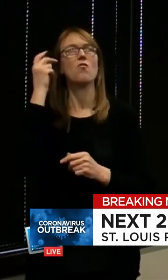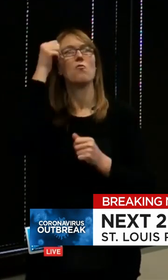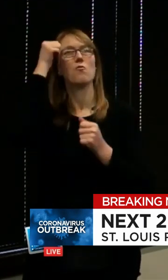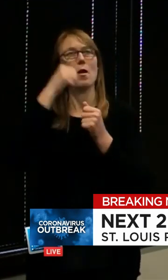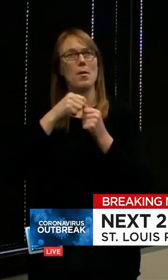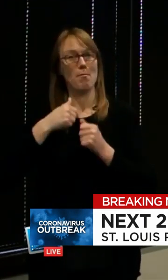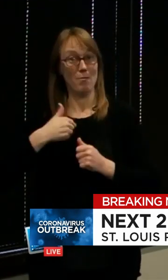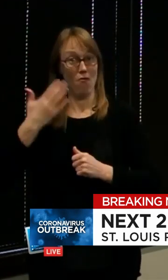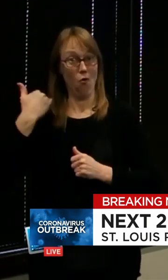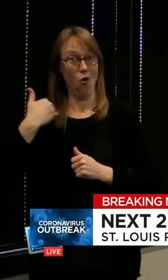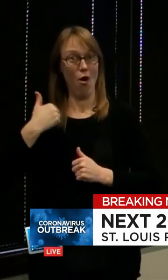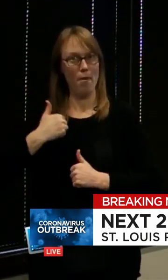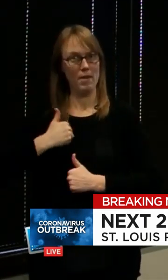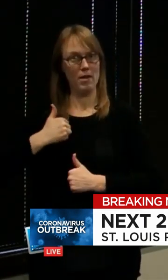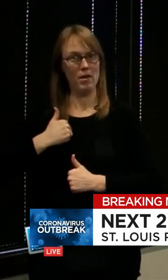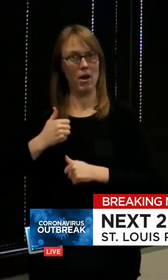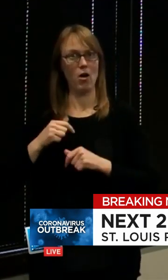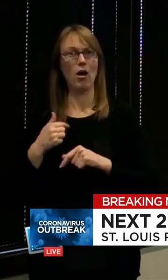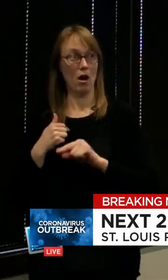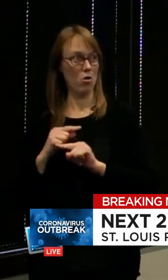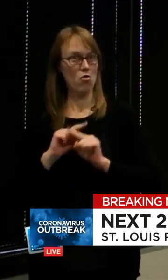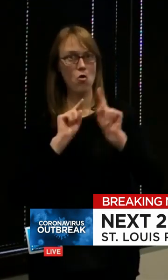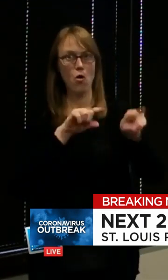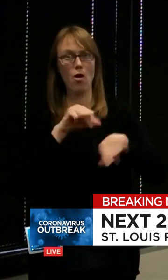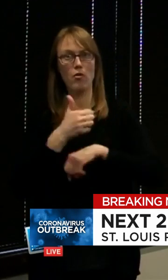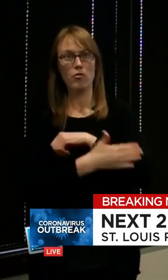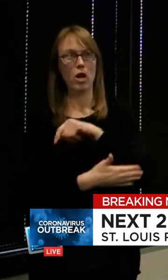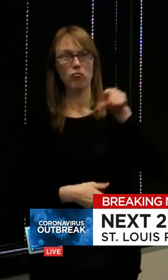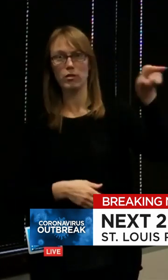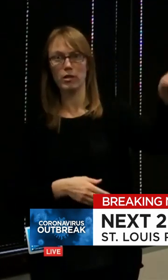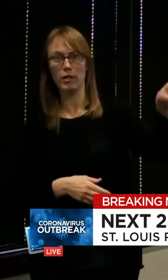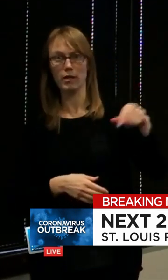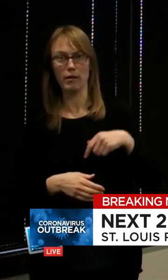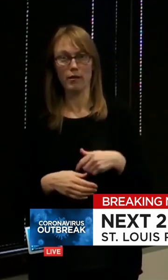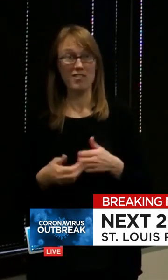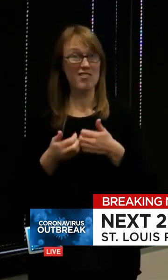family. And I know that some of our healthcare workers now